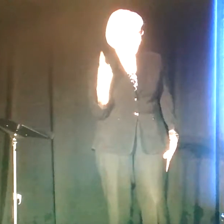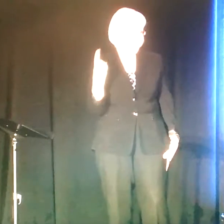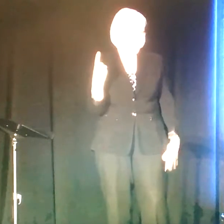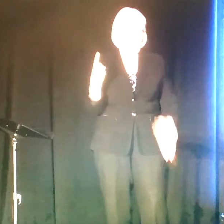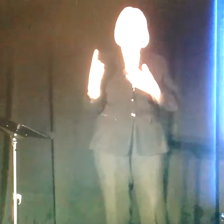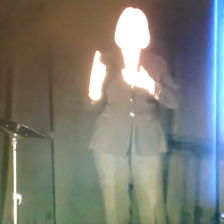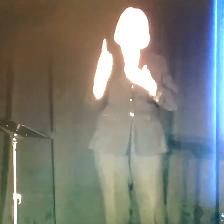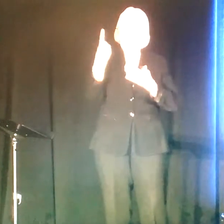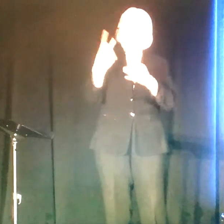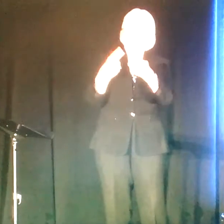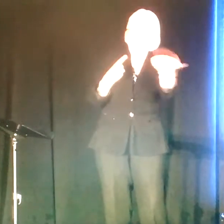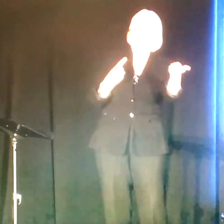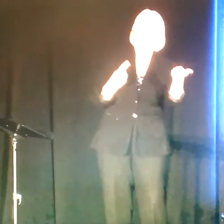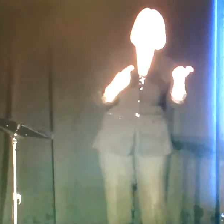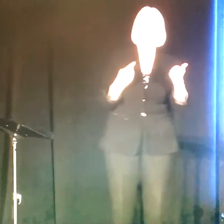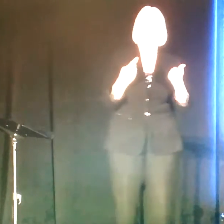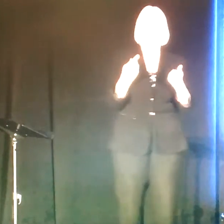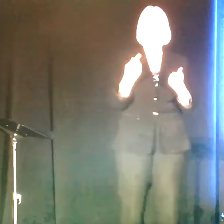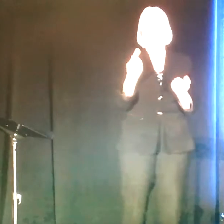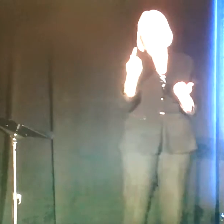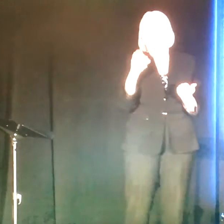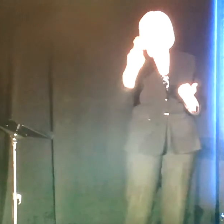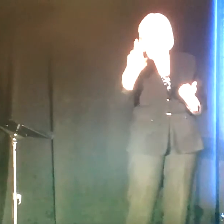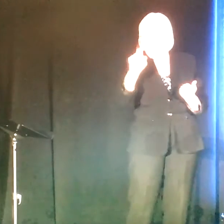That mean that you should just go to one?